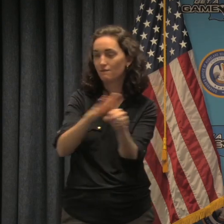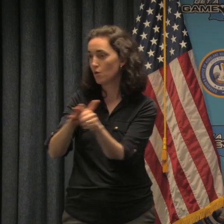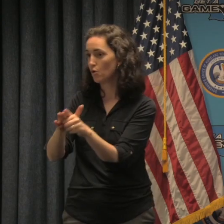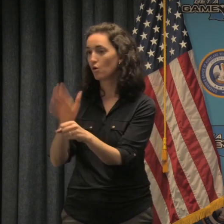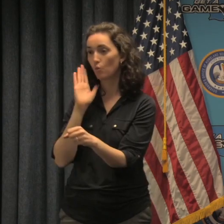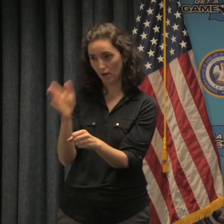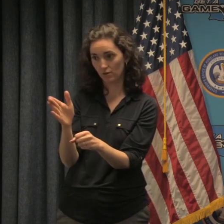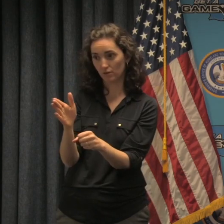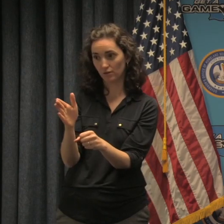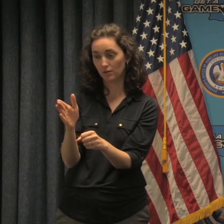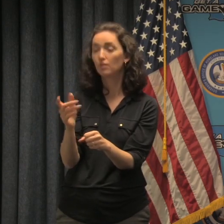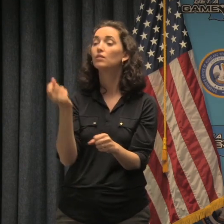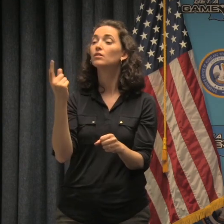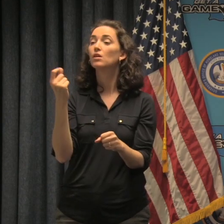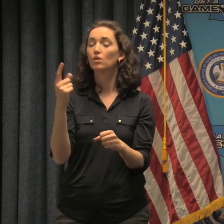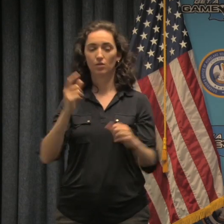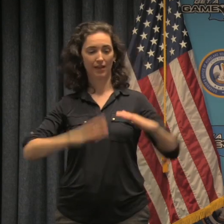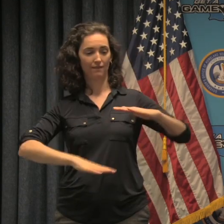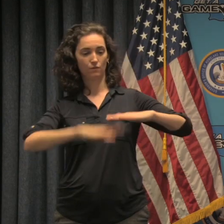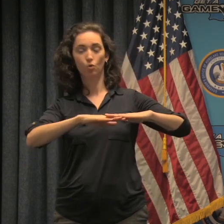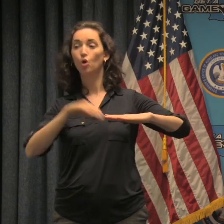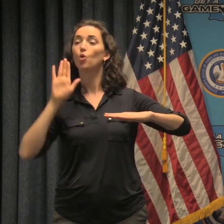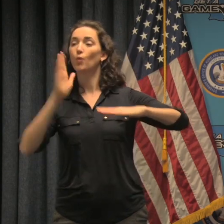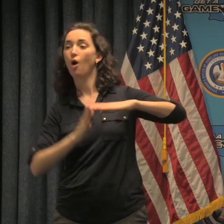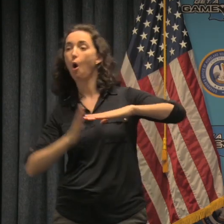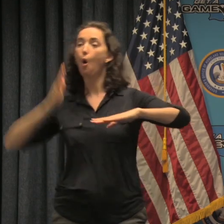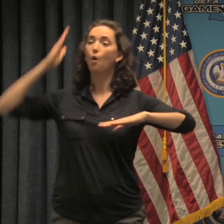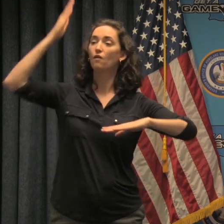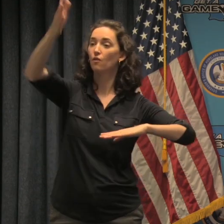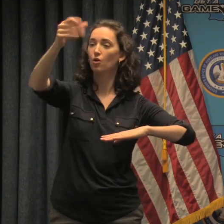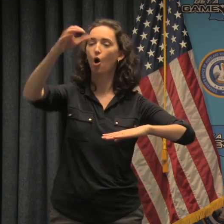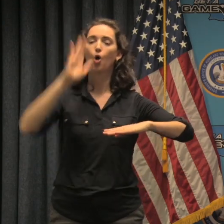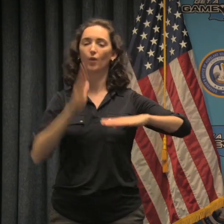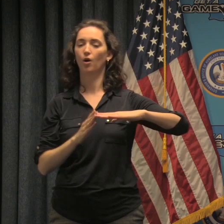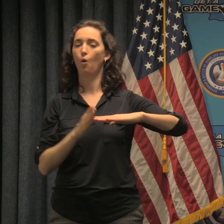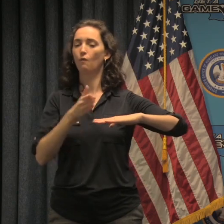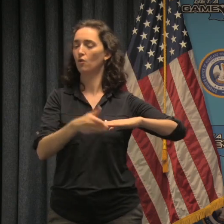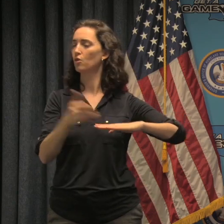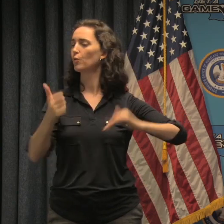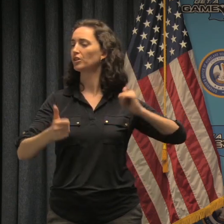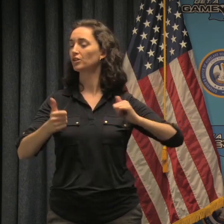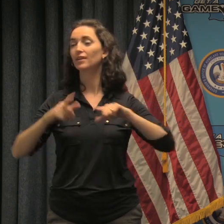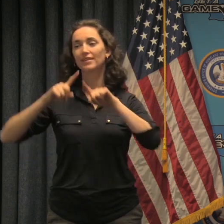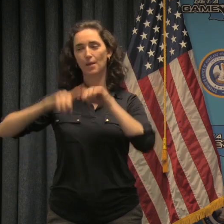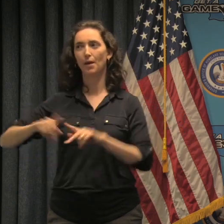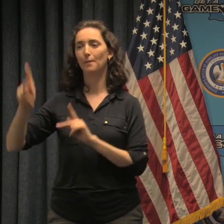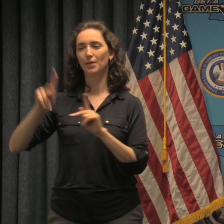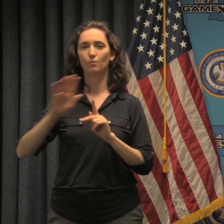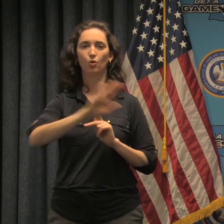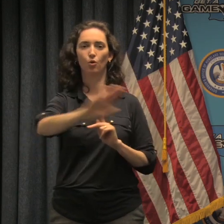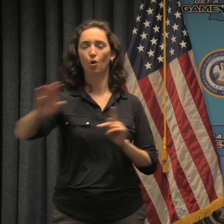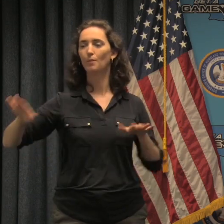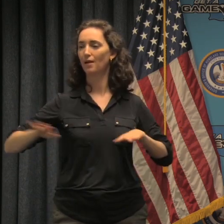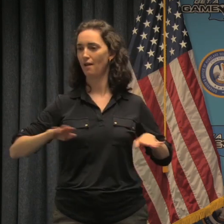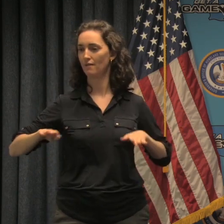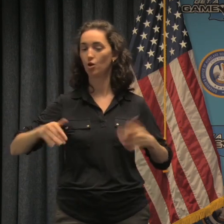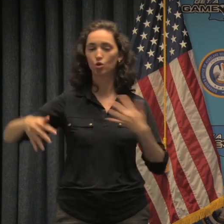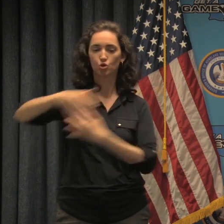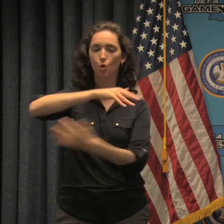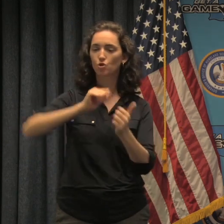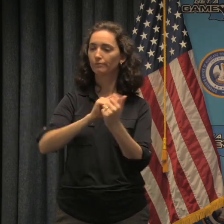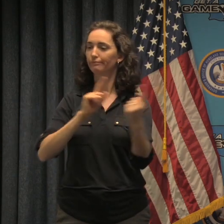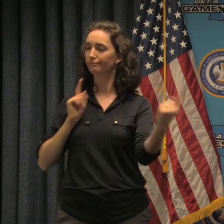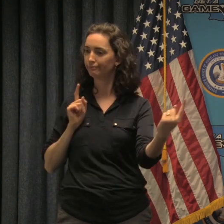to which we exceed that capacity will depend upon our social distancing and whether we adhere to the mitigation measures.